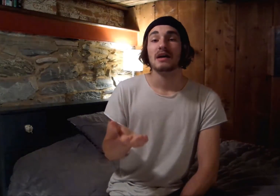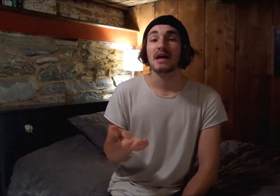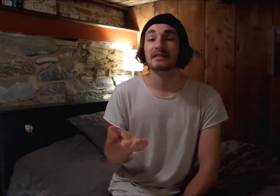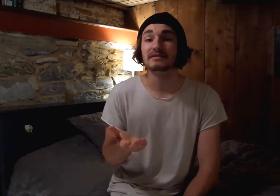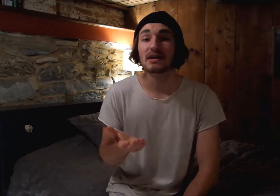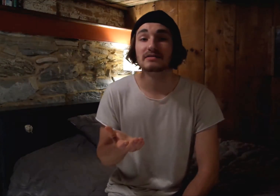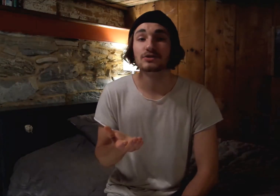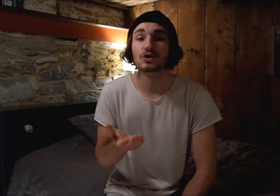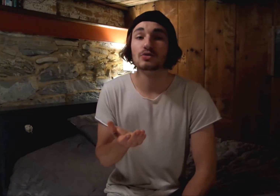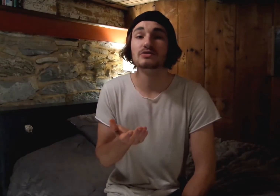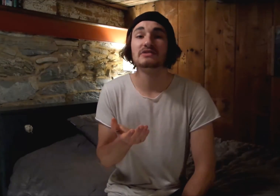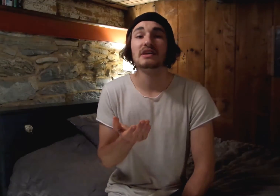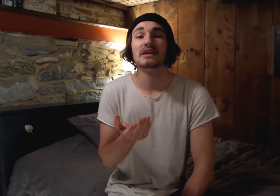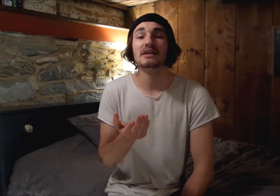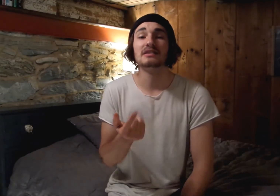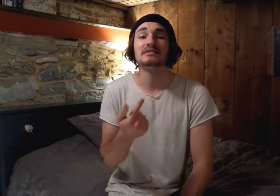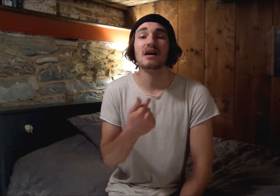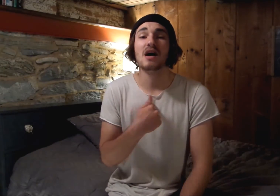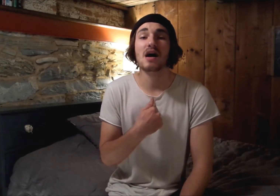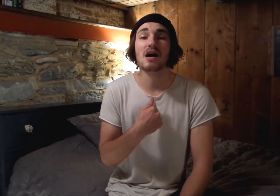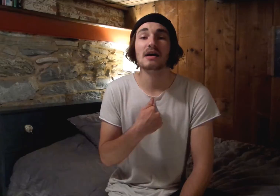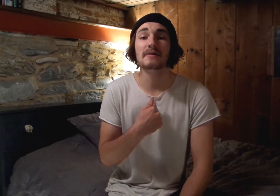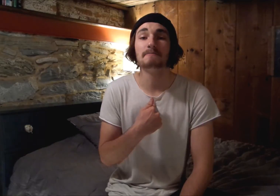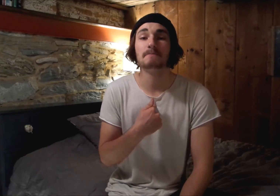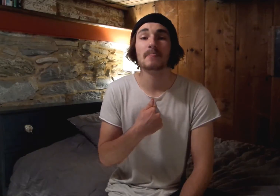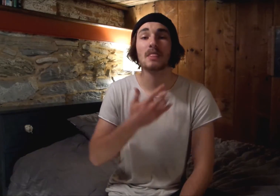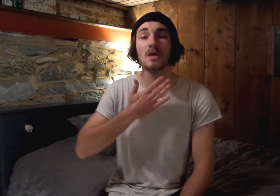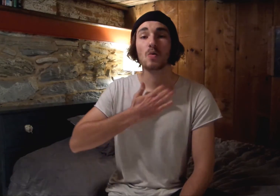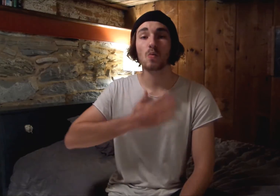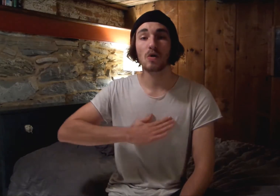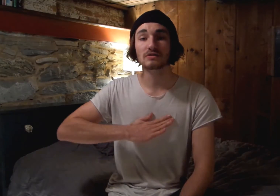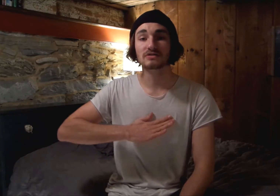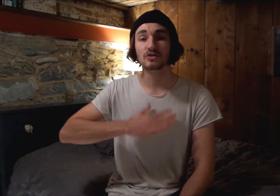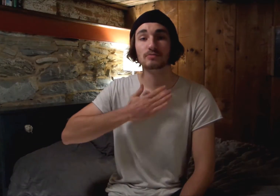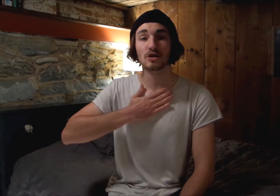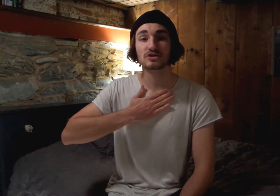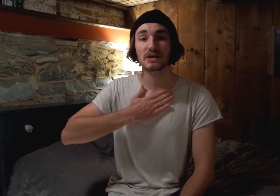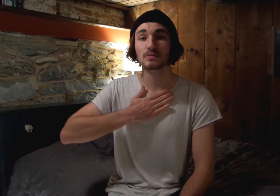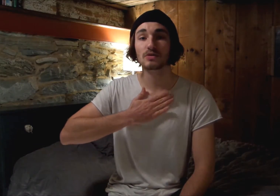And the signs I chose is I want, you brush downward.